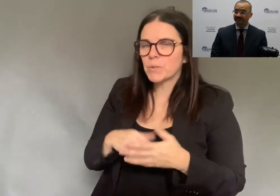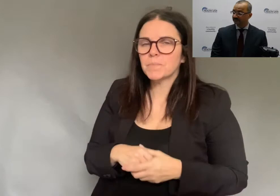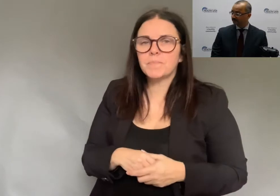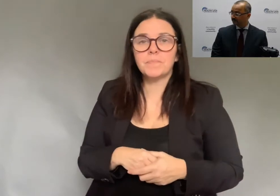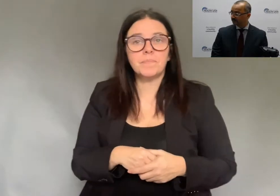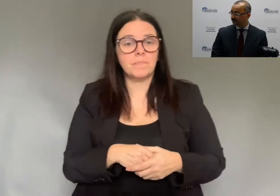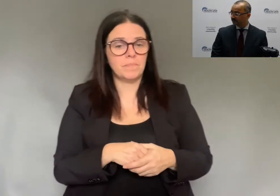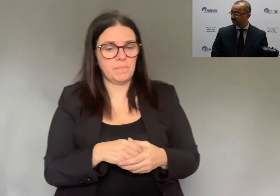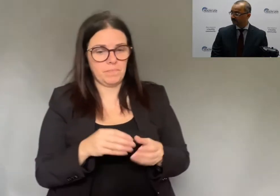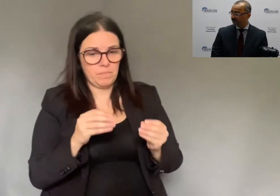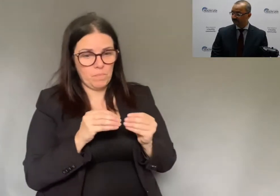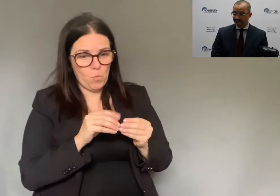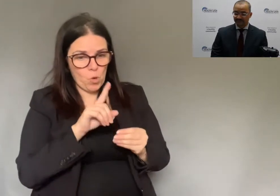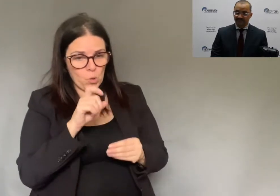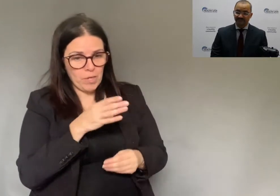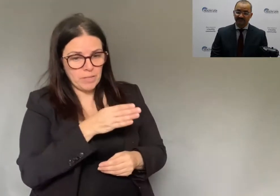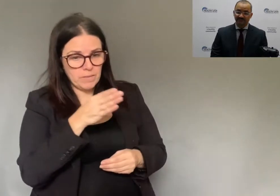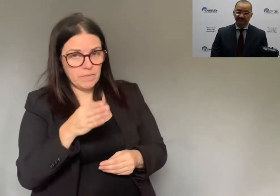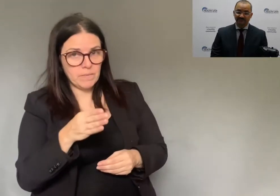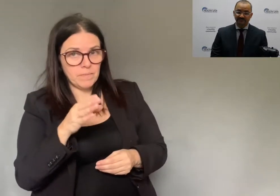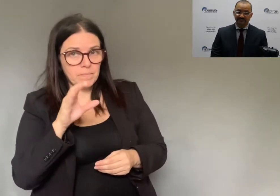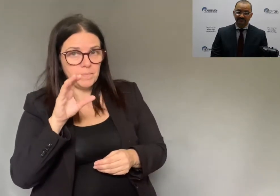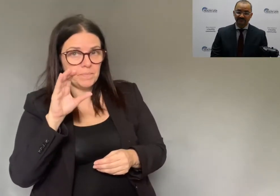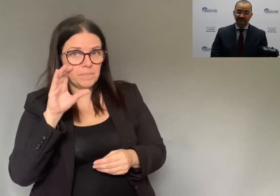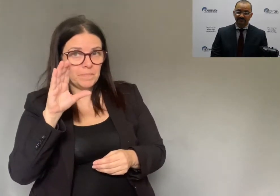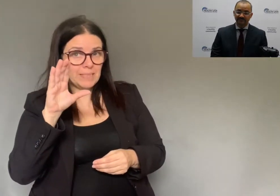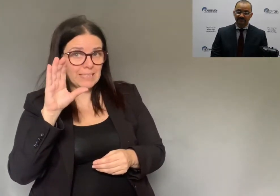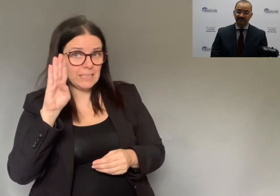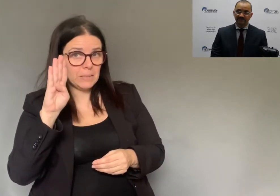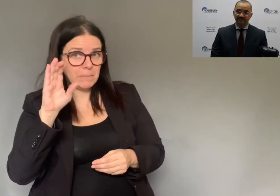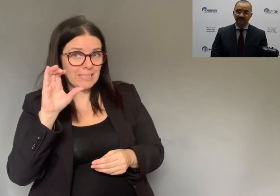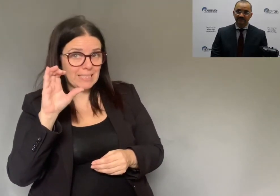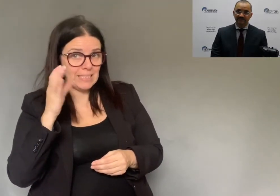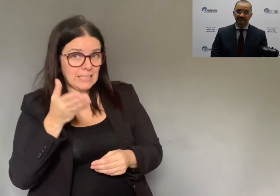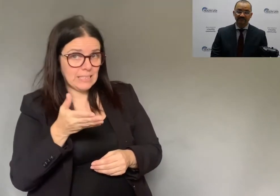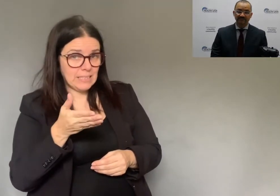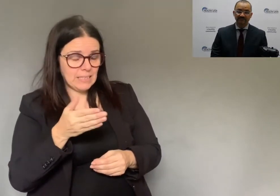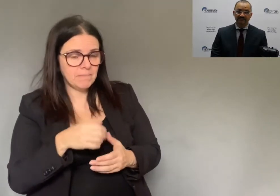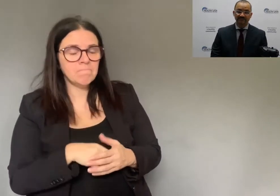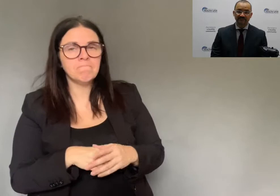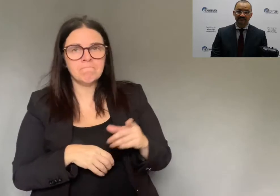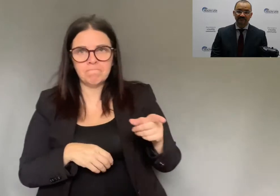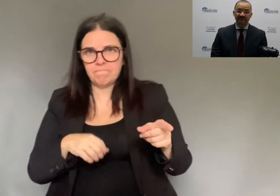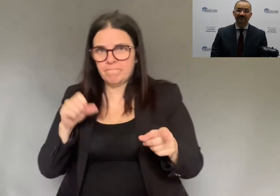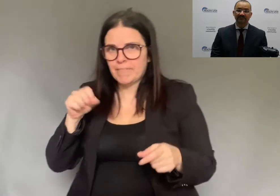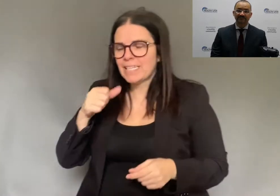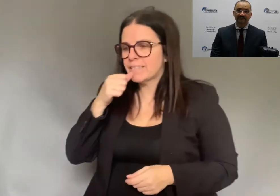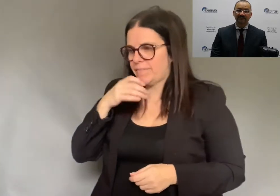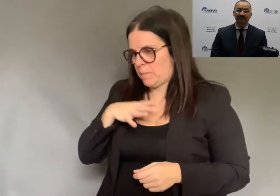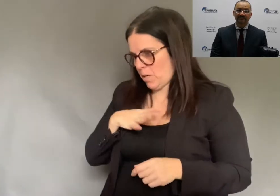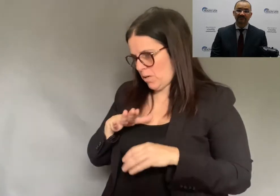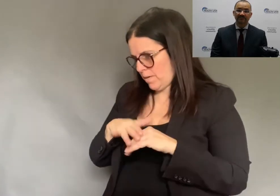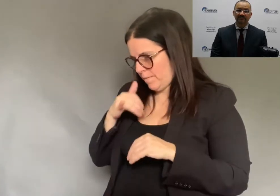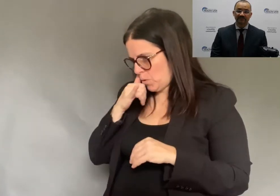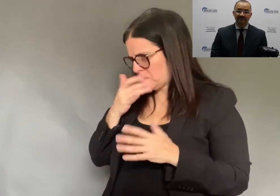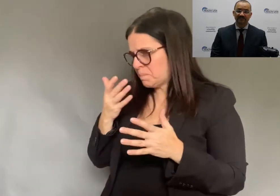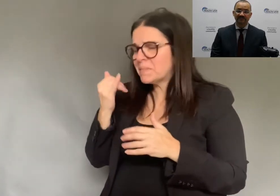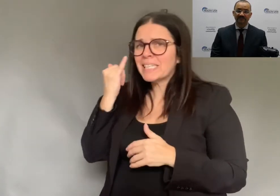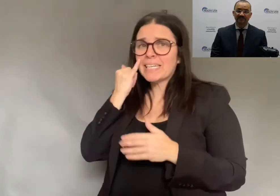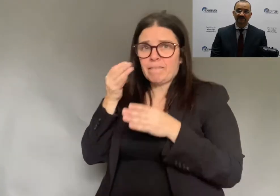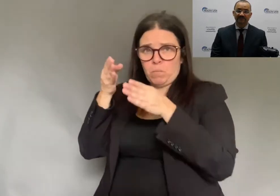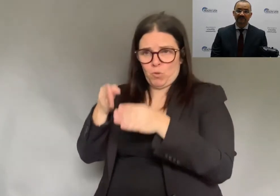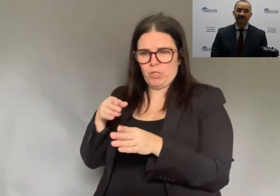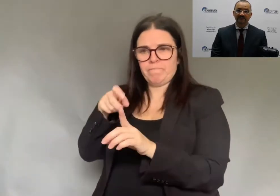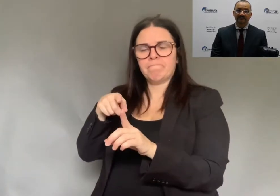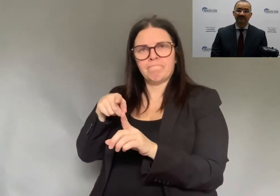further questions from CBC? Yes. If someone gets tested positive but they don't have symptoms,